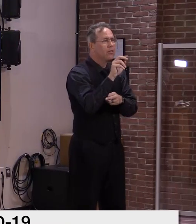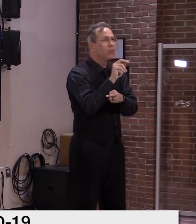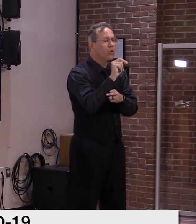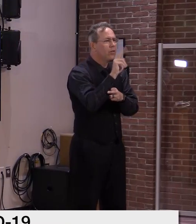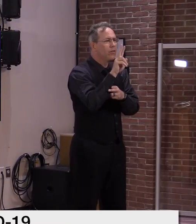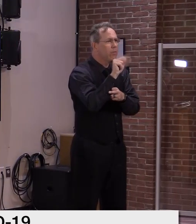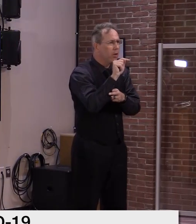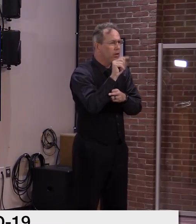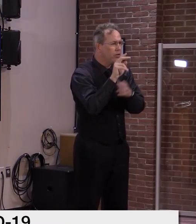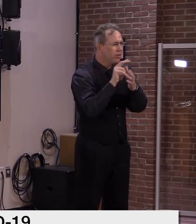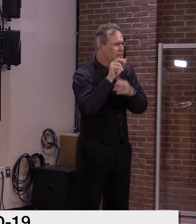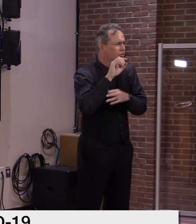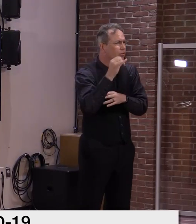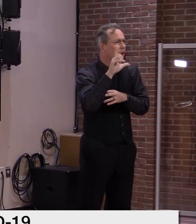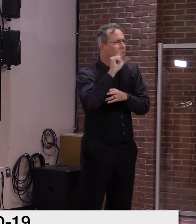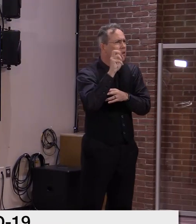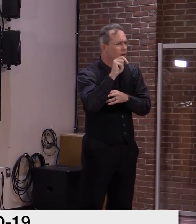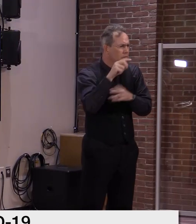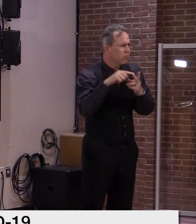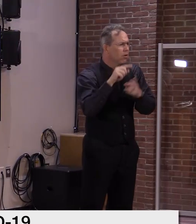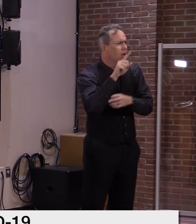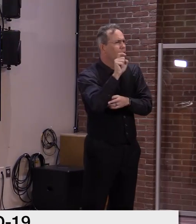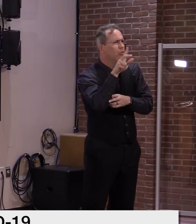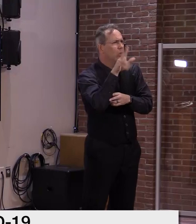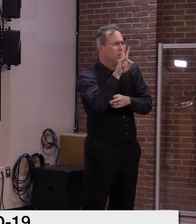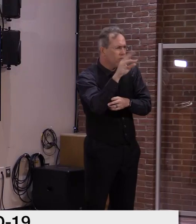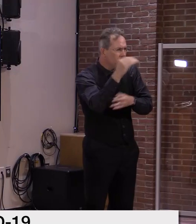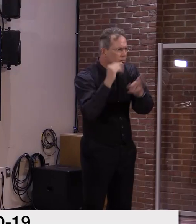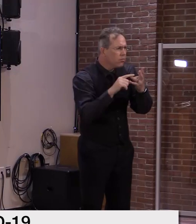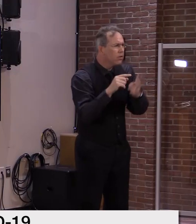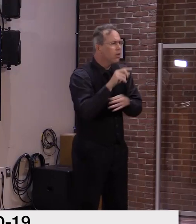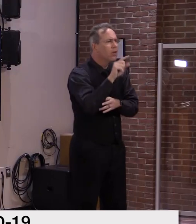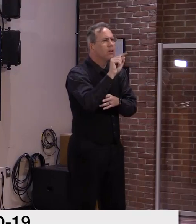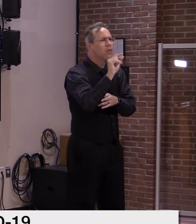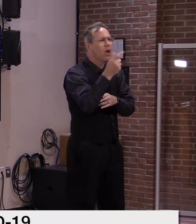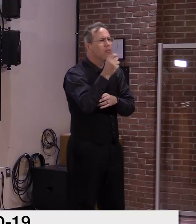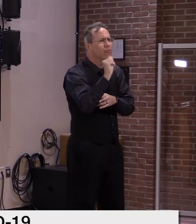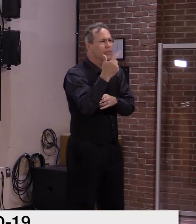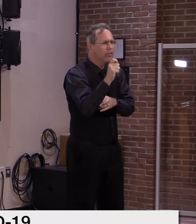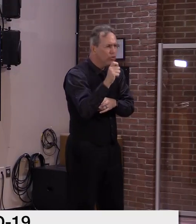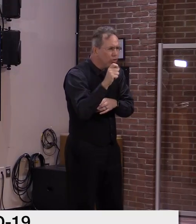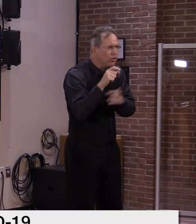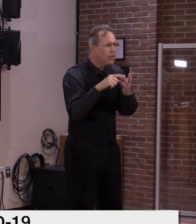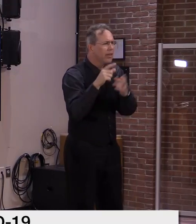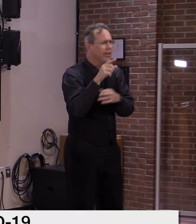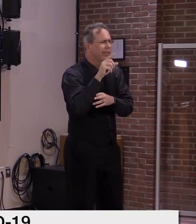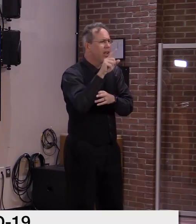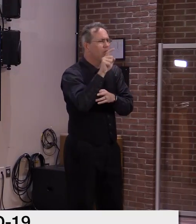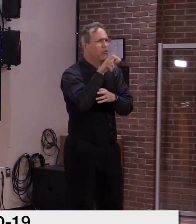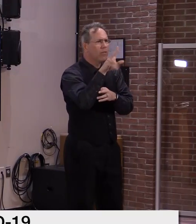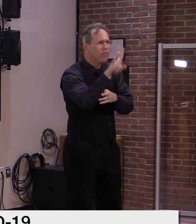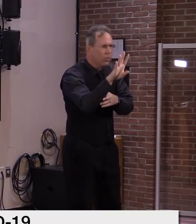was 127. At the Tunbridge drive-thru, it was 174, and Devil's Bowl,